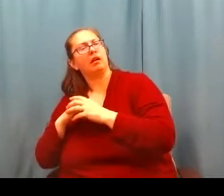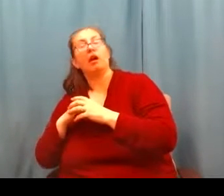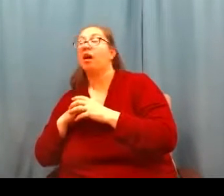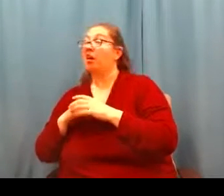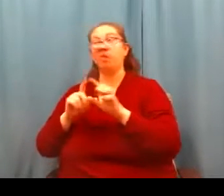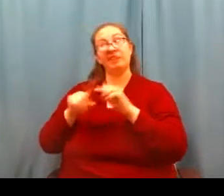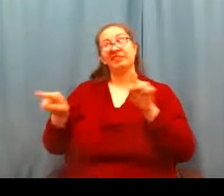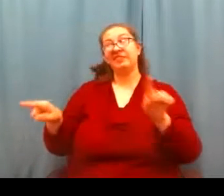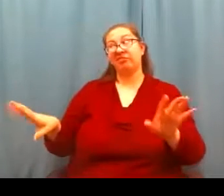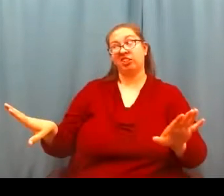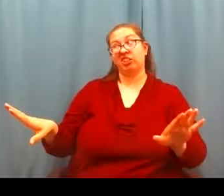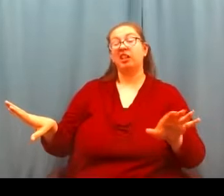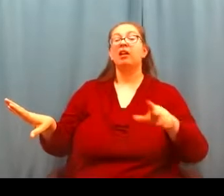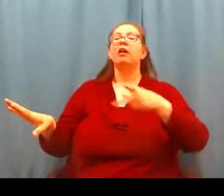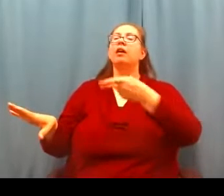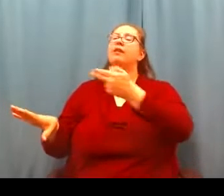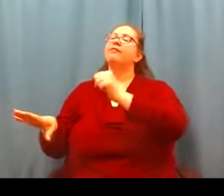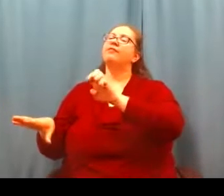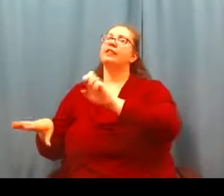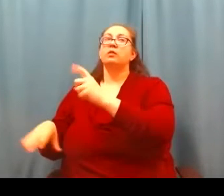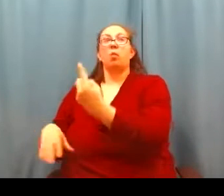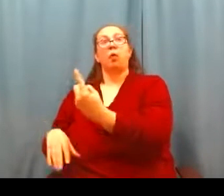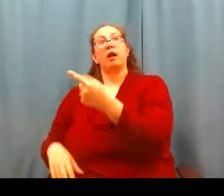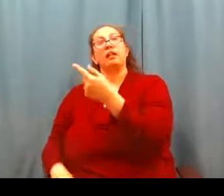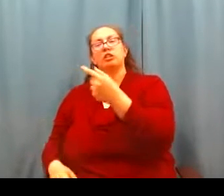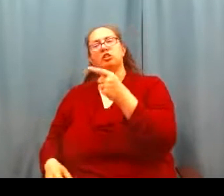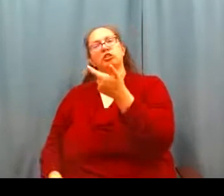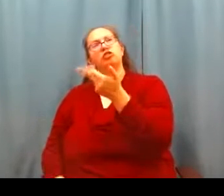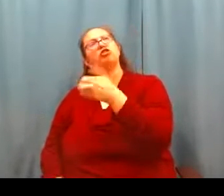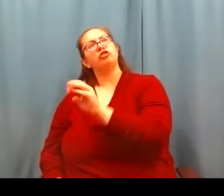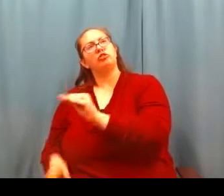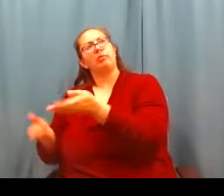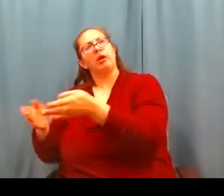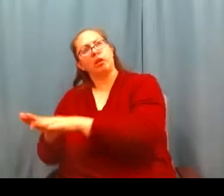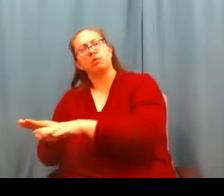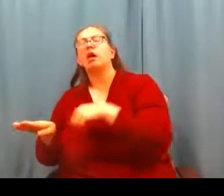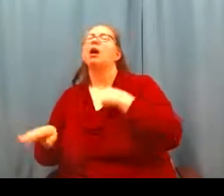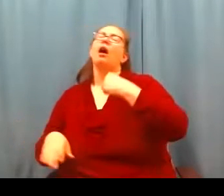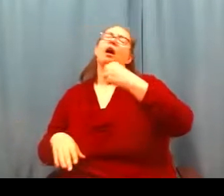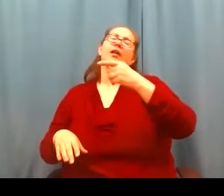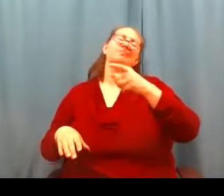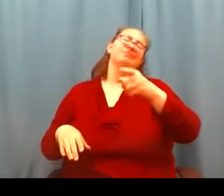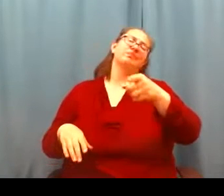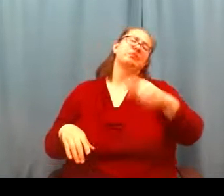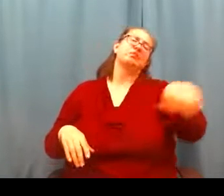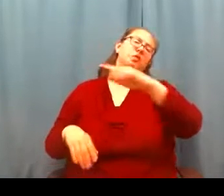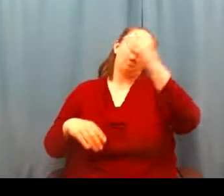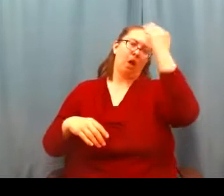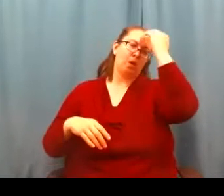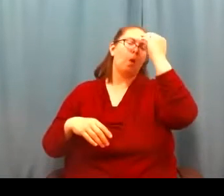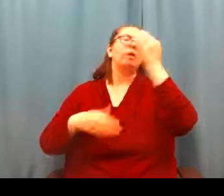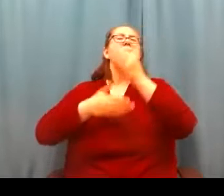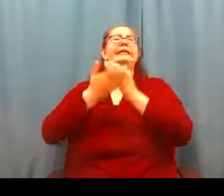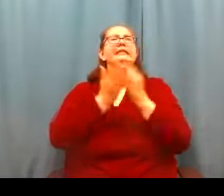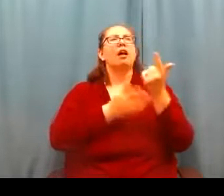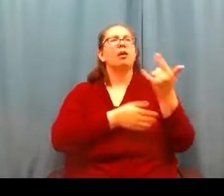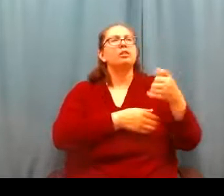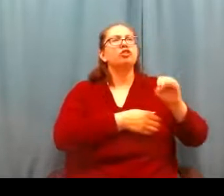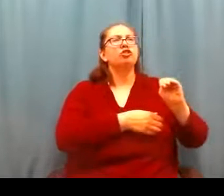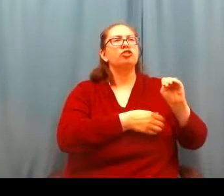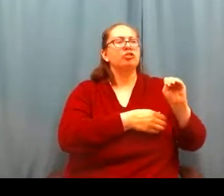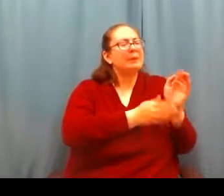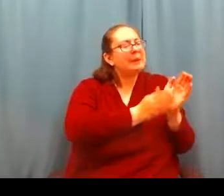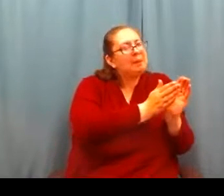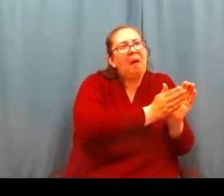Gyms right now in phase one are closed. And there's a whole spectrum, I know that you all know this, of gyms. There's little boutique gyms, and then there's